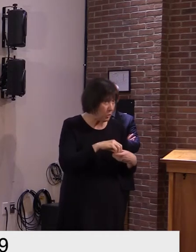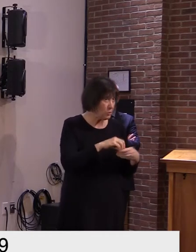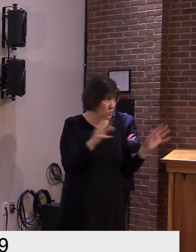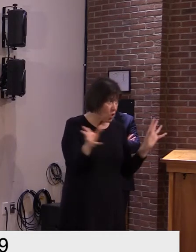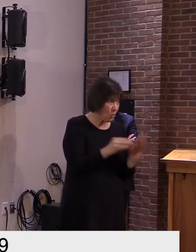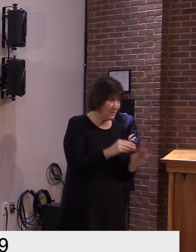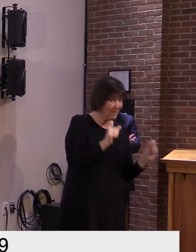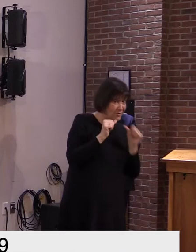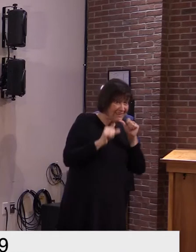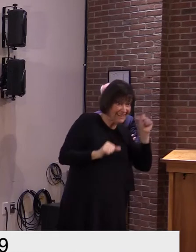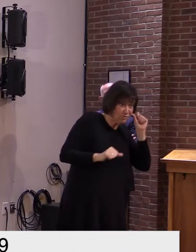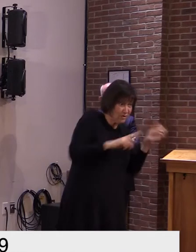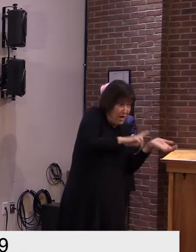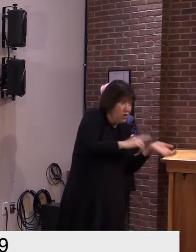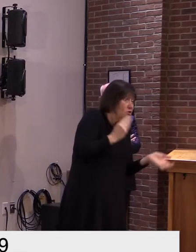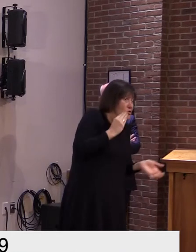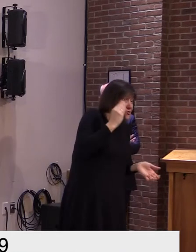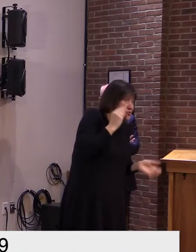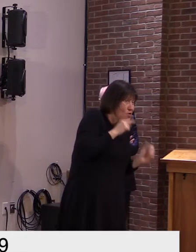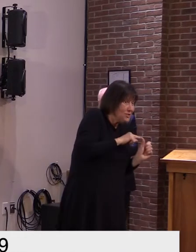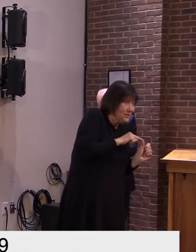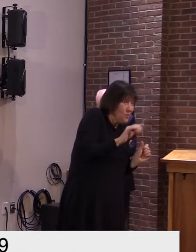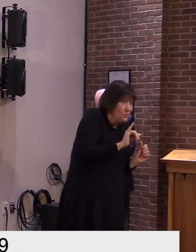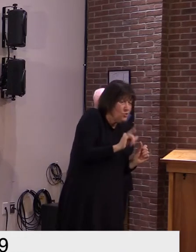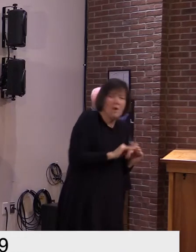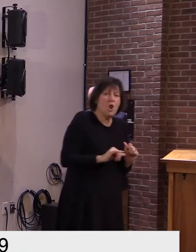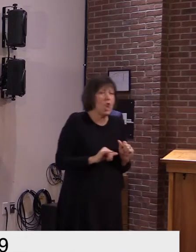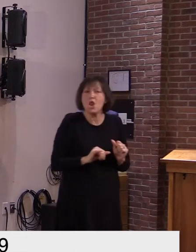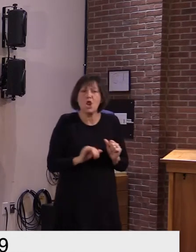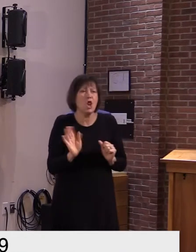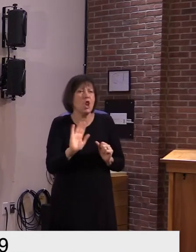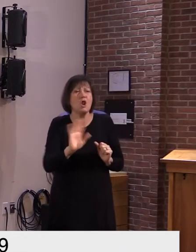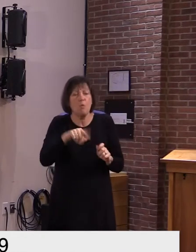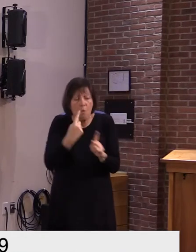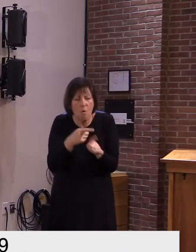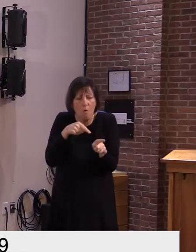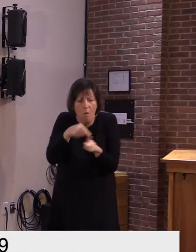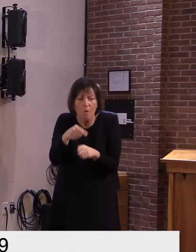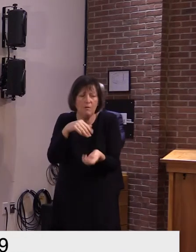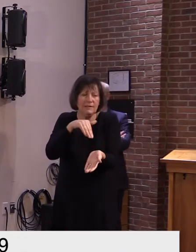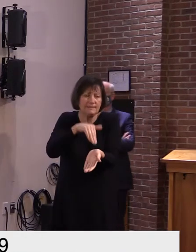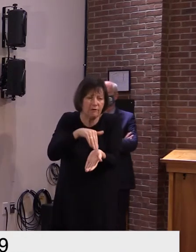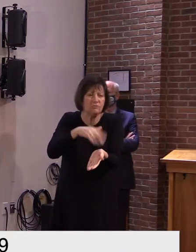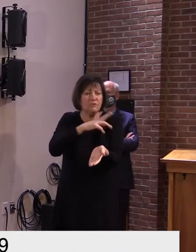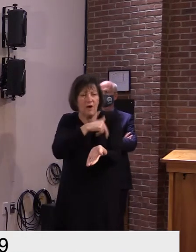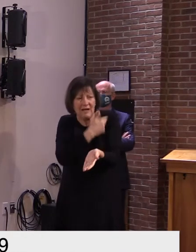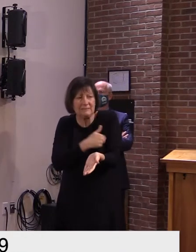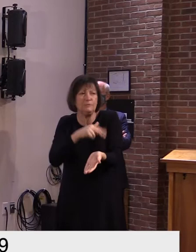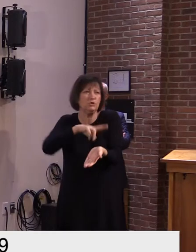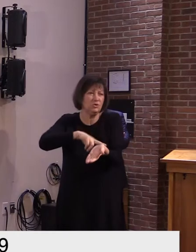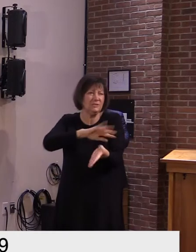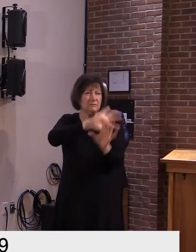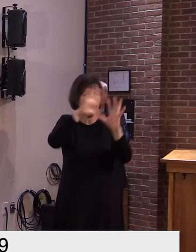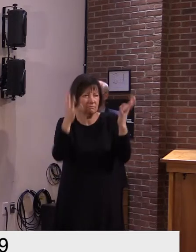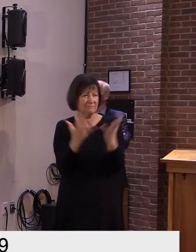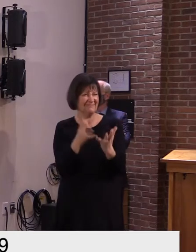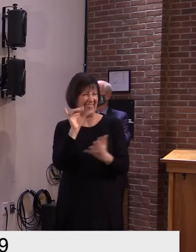No, that's healthcare. That's healthcare system, hospitals. Okay, so that's only, got it.